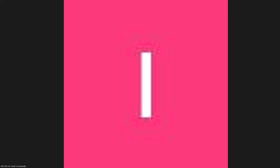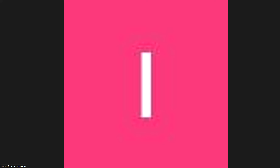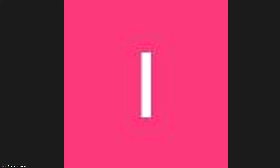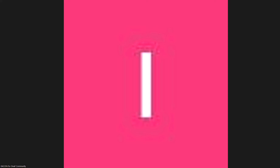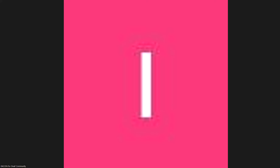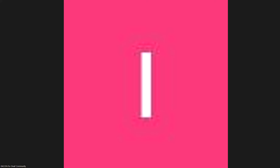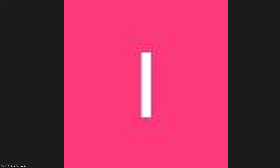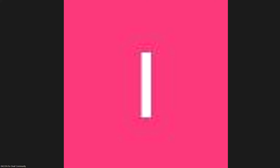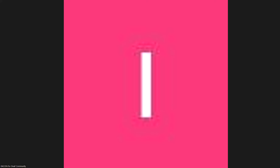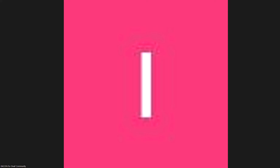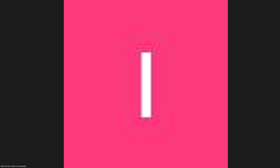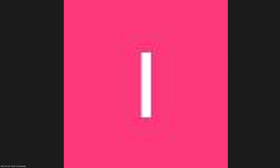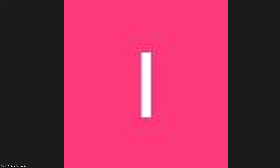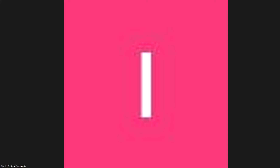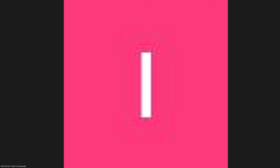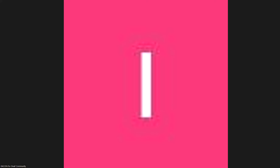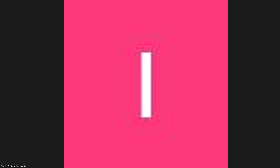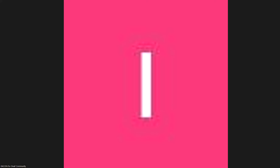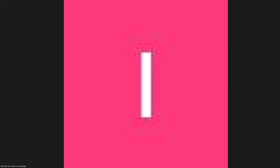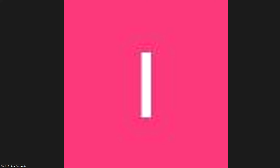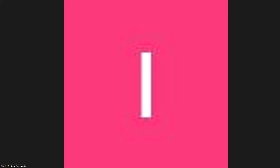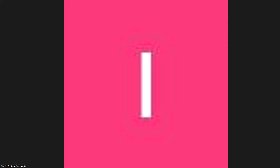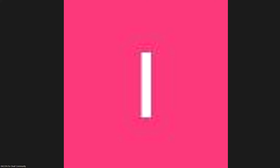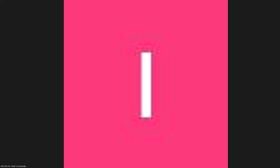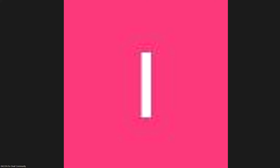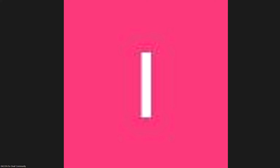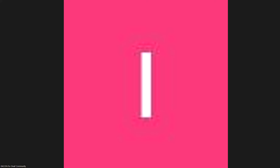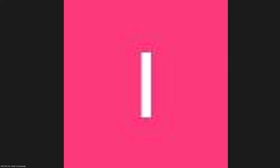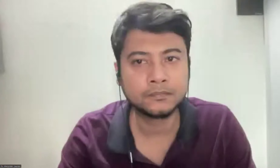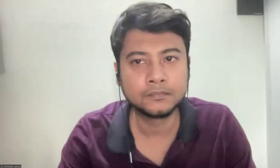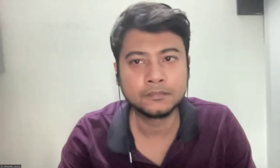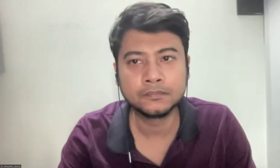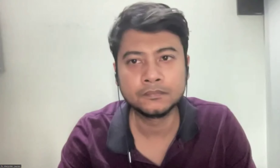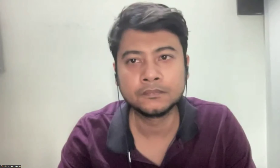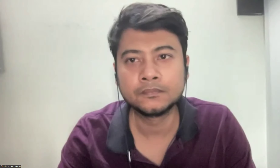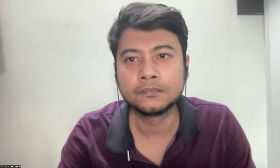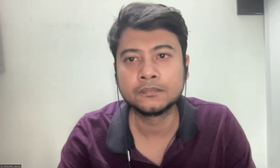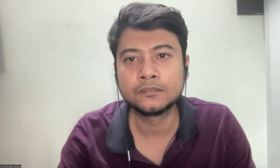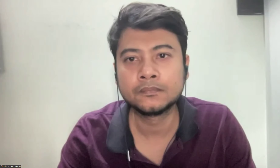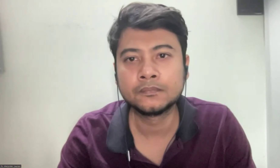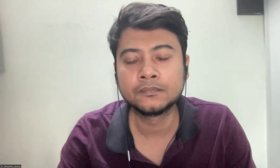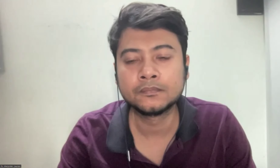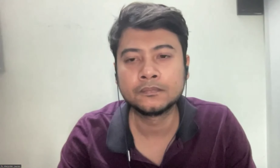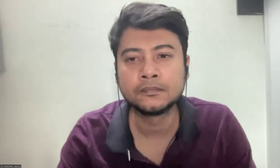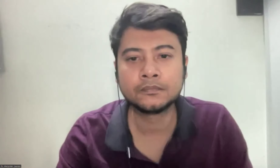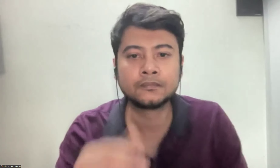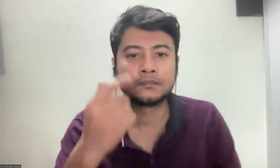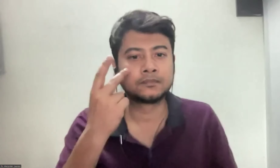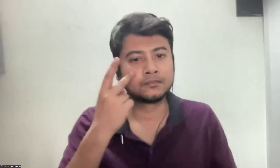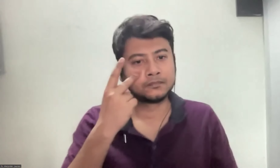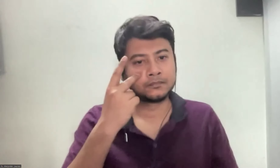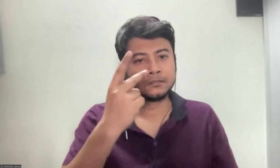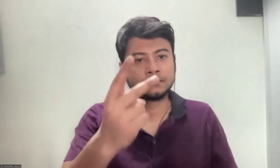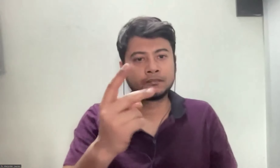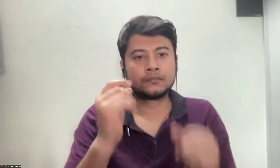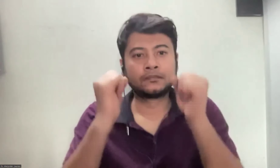Okay, so this is also easy, very easily available at home. Basically, we need two clean stools. One is